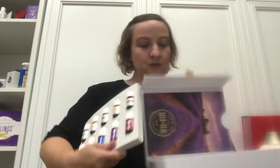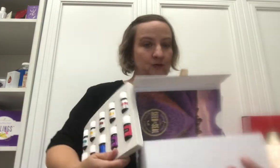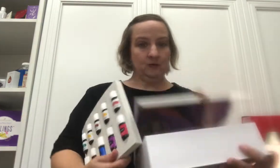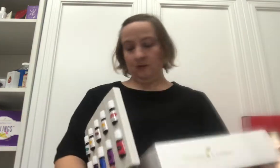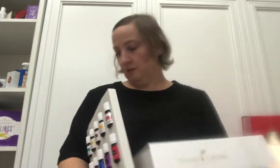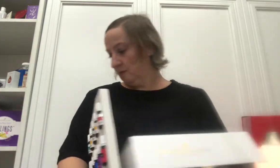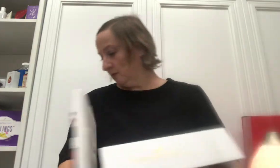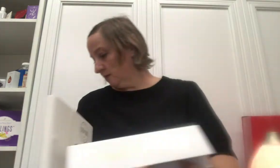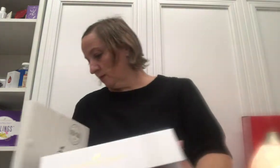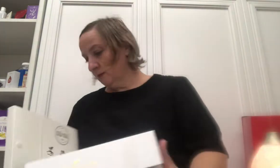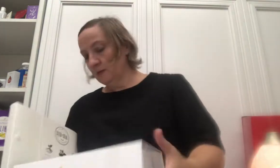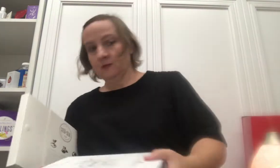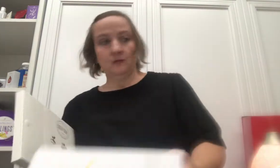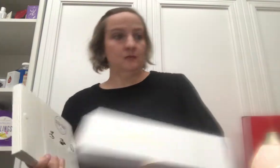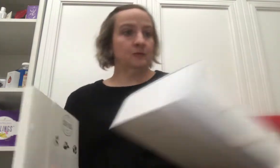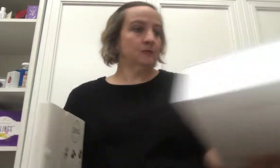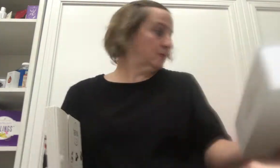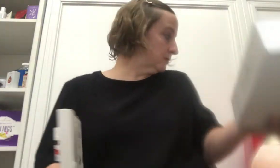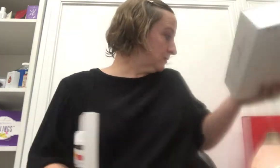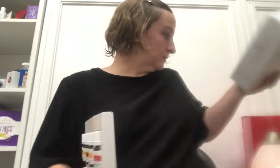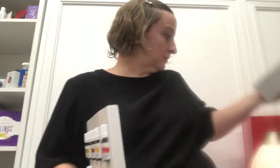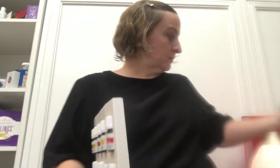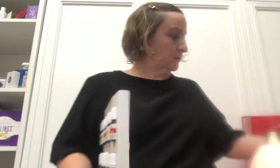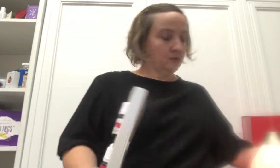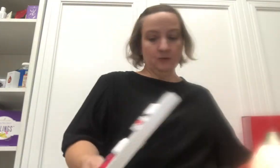talk about these oils on top first.